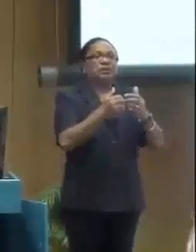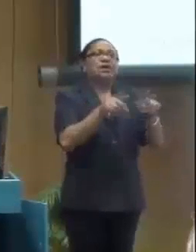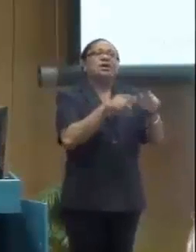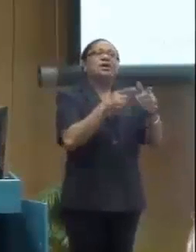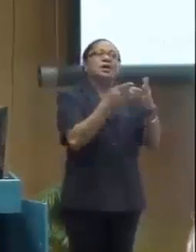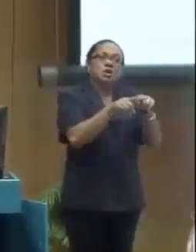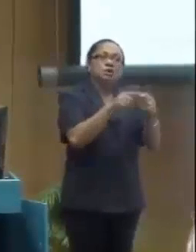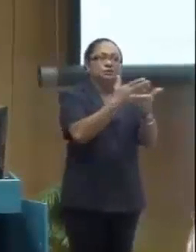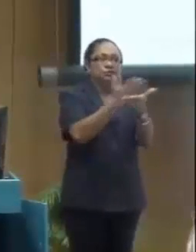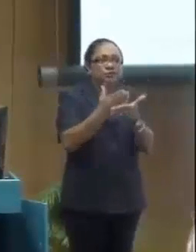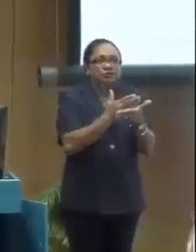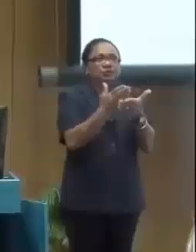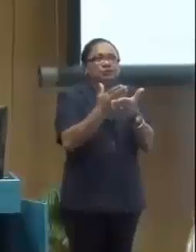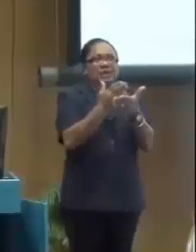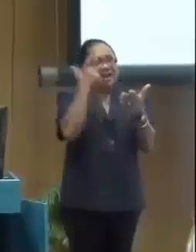Zealand and the South Pacific.